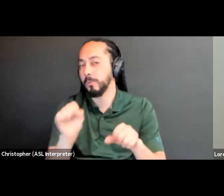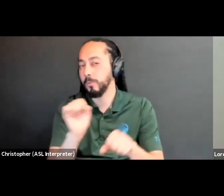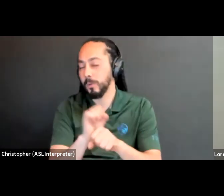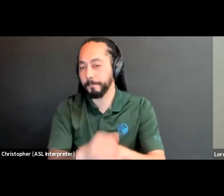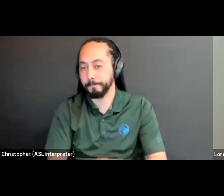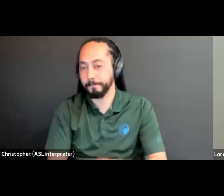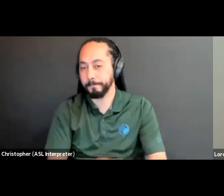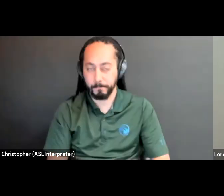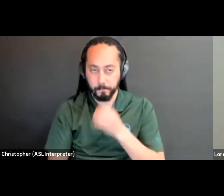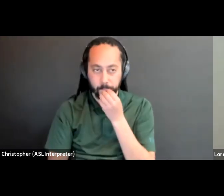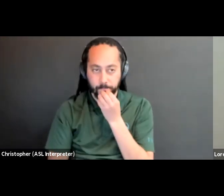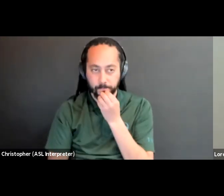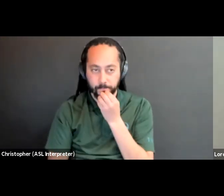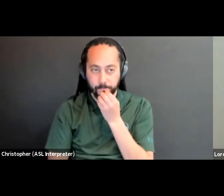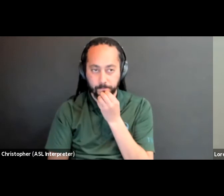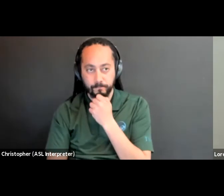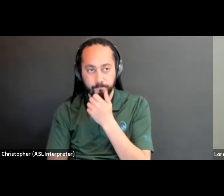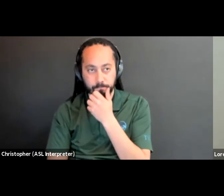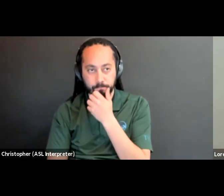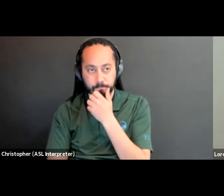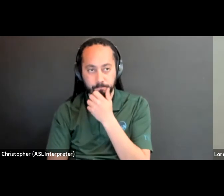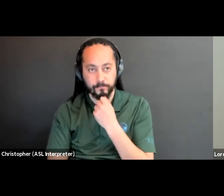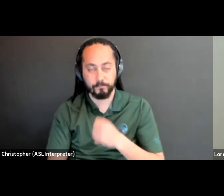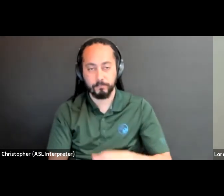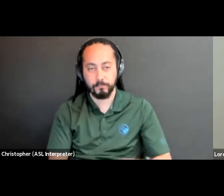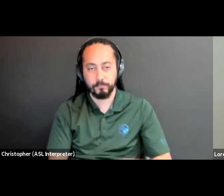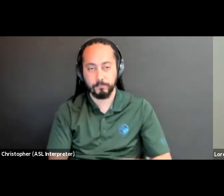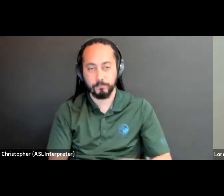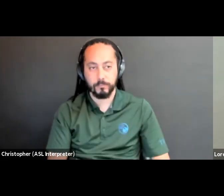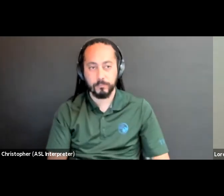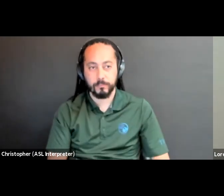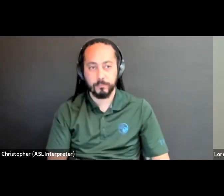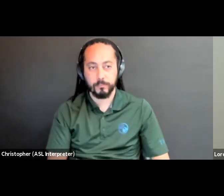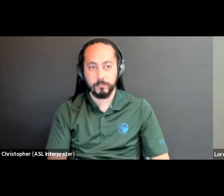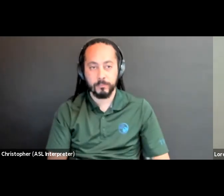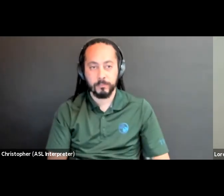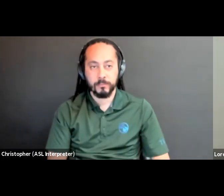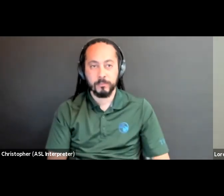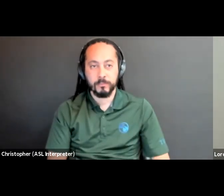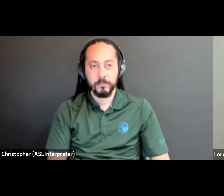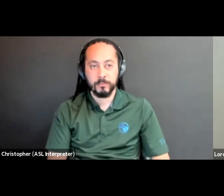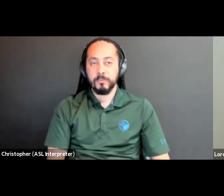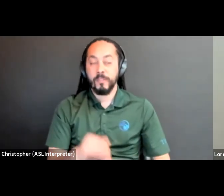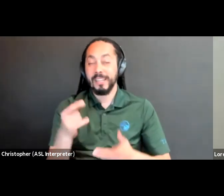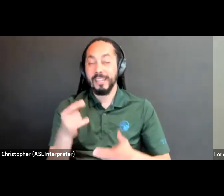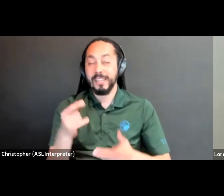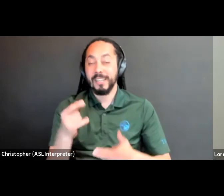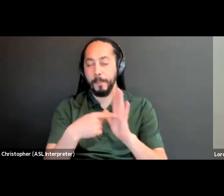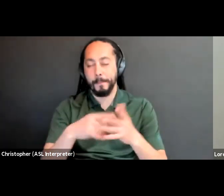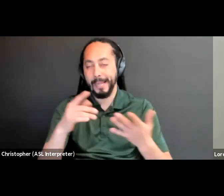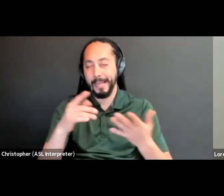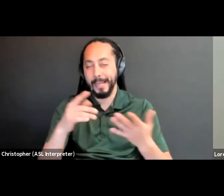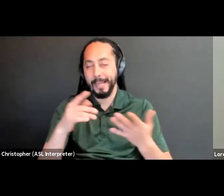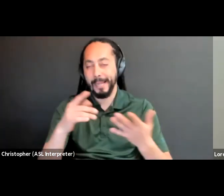This is an example, a close-up. You probably still can't read this, so you should be looking at the materials you got